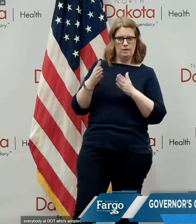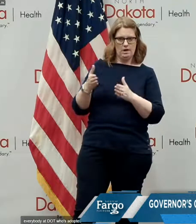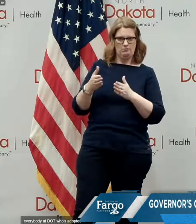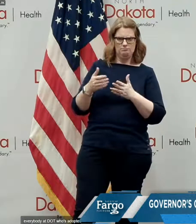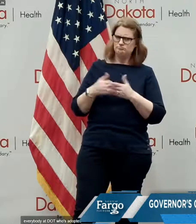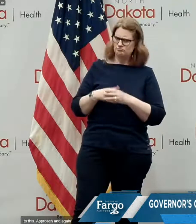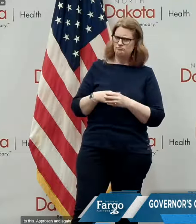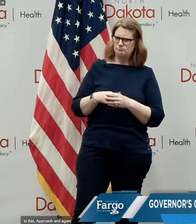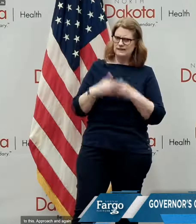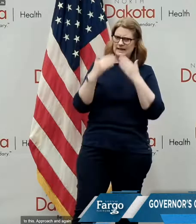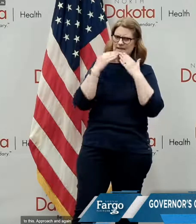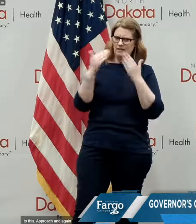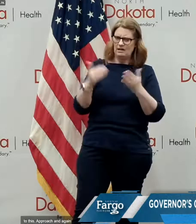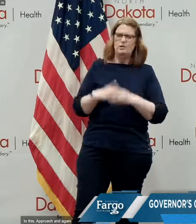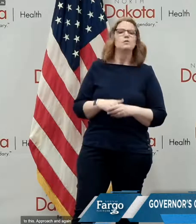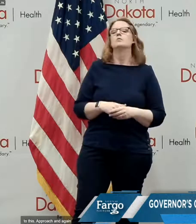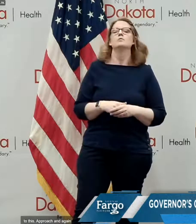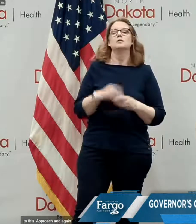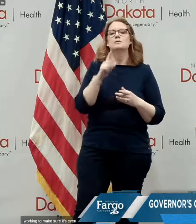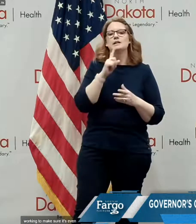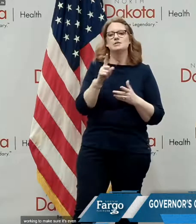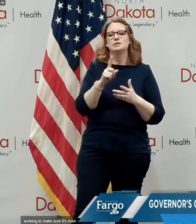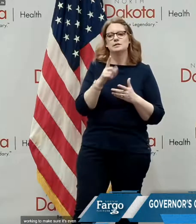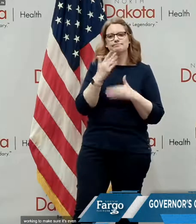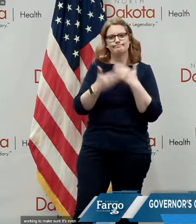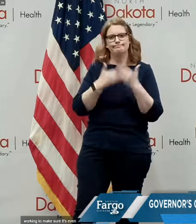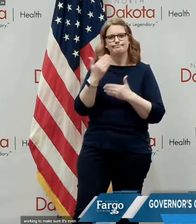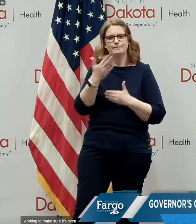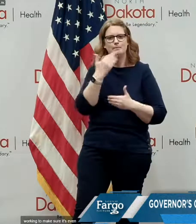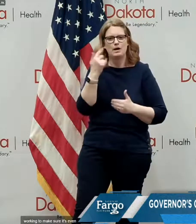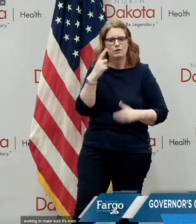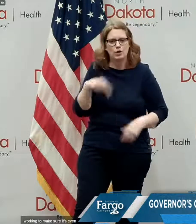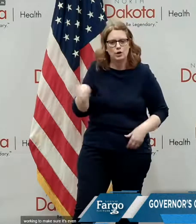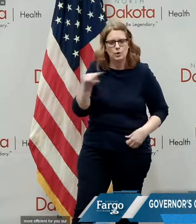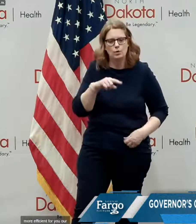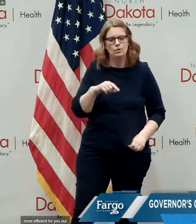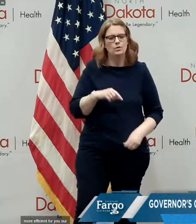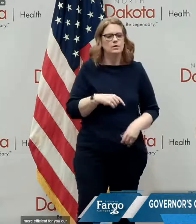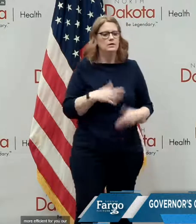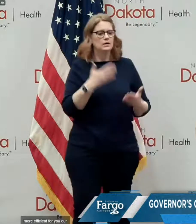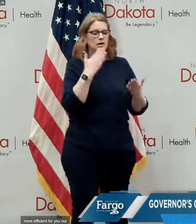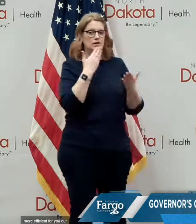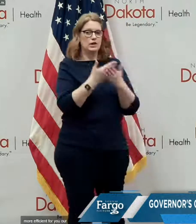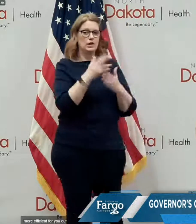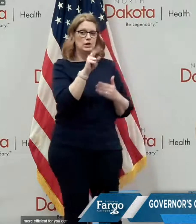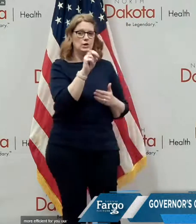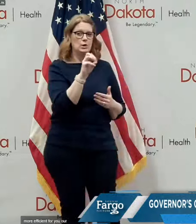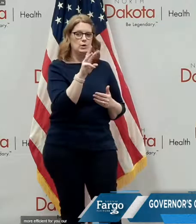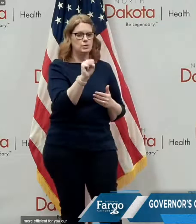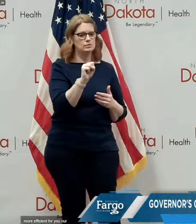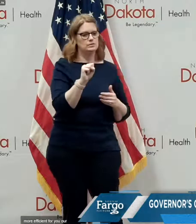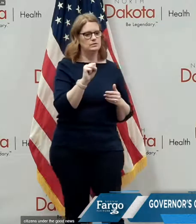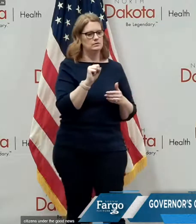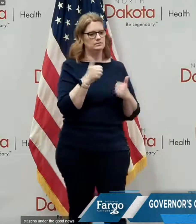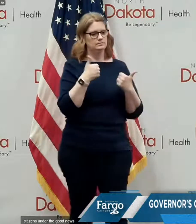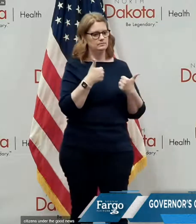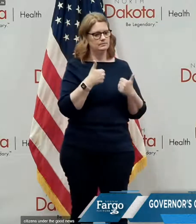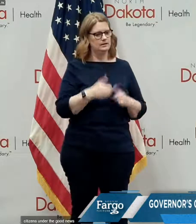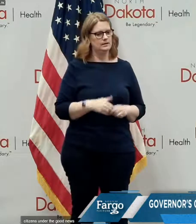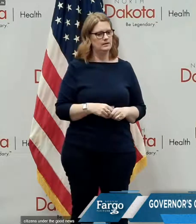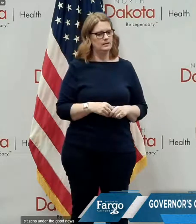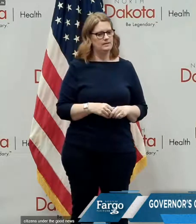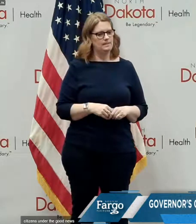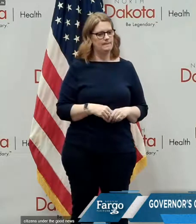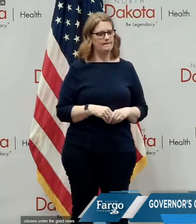working to make sure it's even more efficient for you, our citizens. Under the good news section today, we've